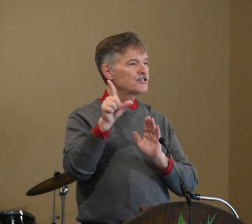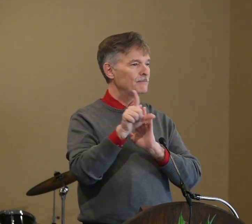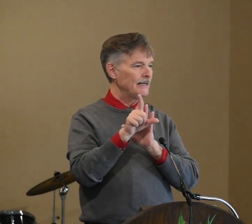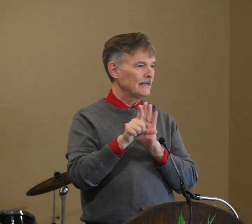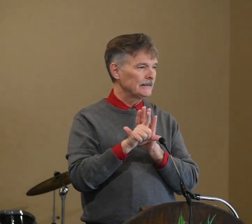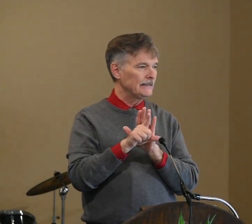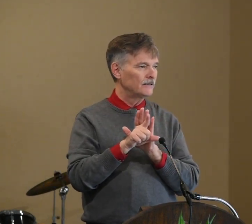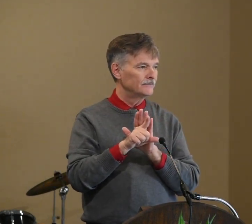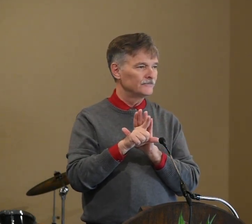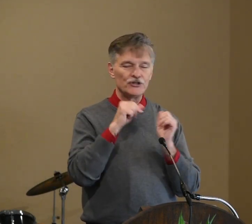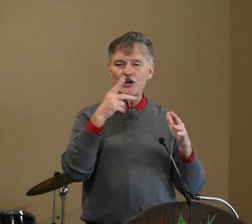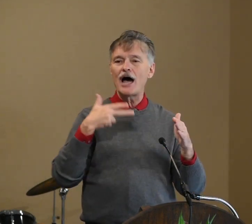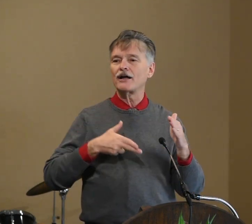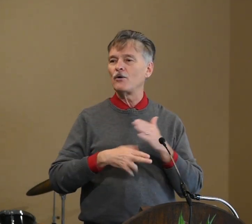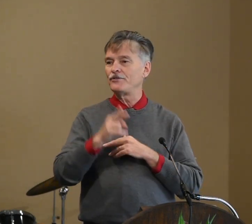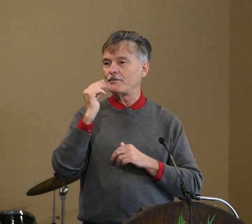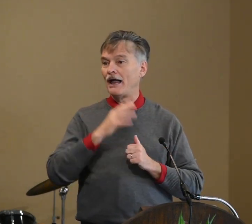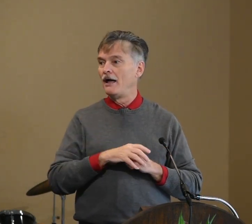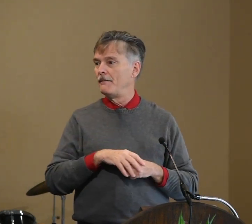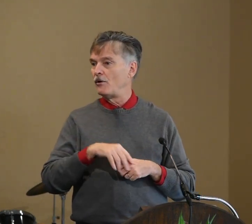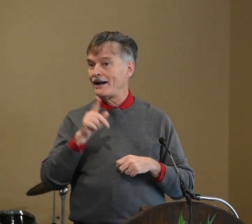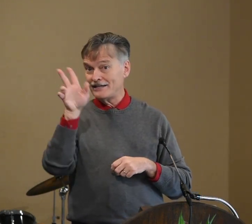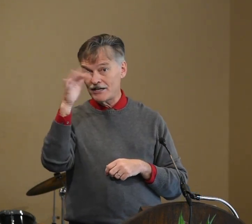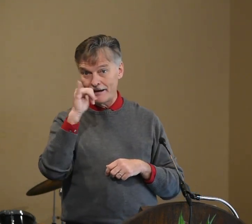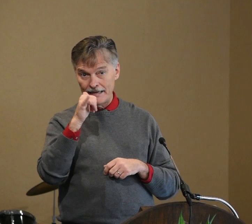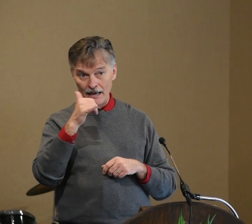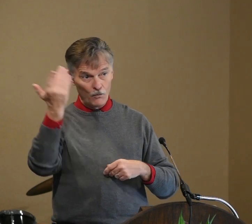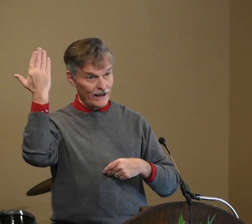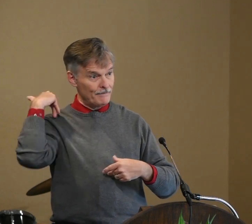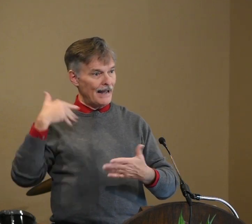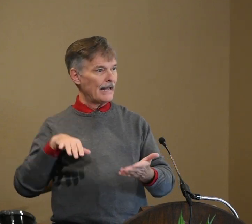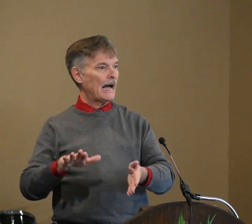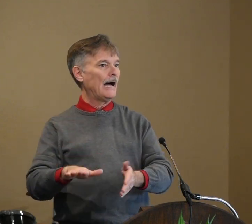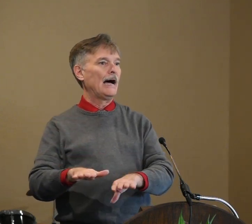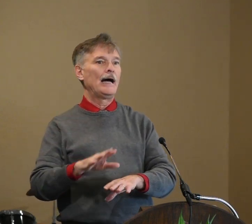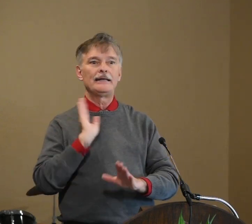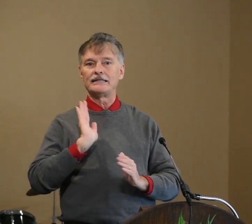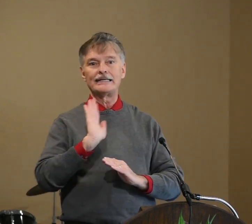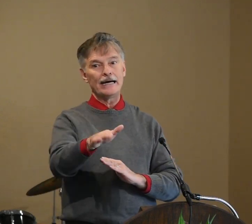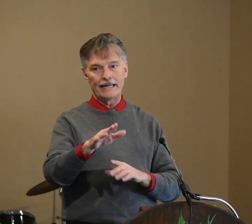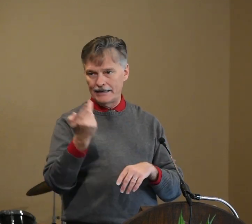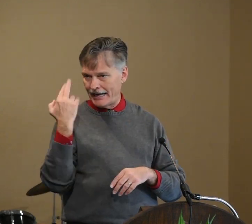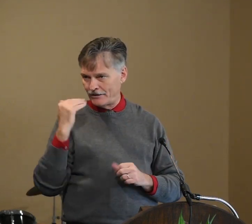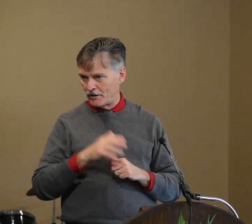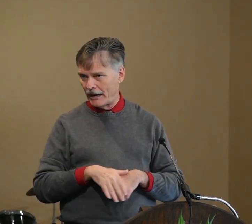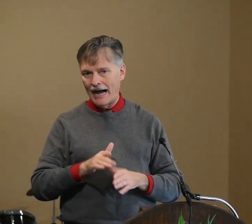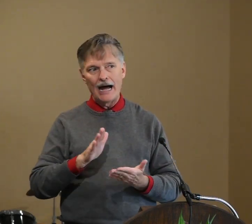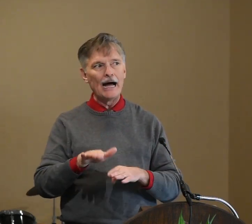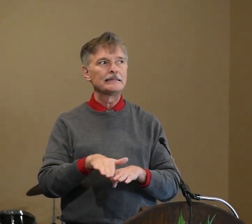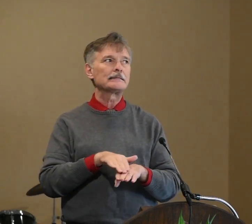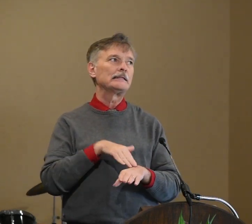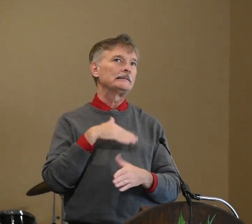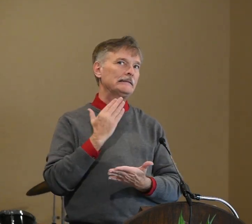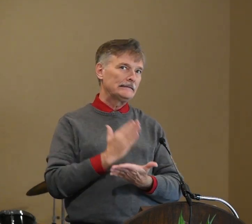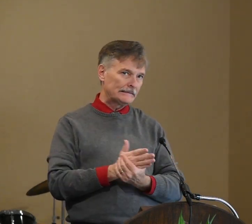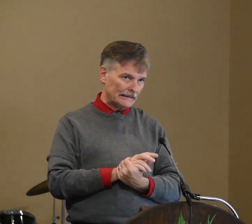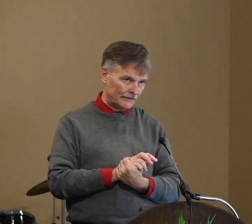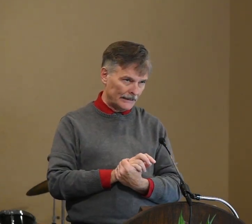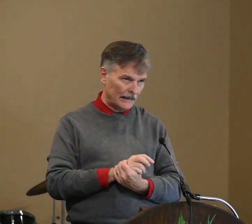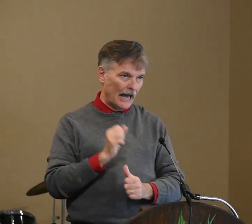to be legal. You're not going through the red. But when I saw it yellow way back, I didn't gun it like normally. I slowed down and stopped.